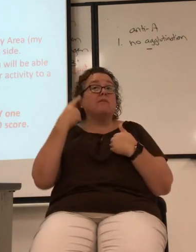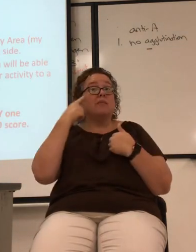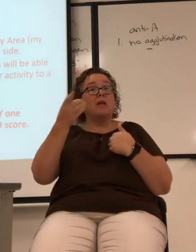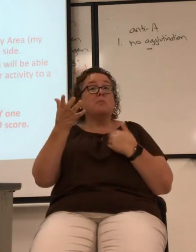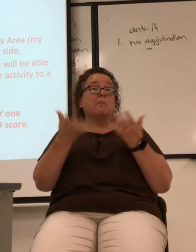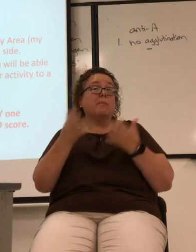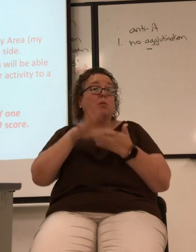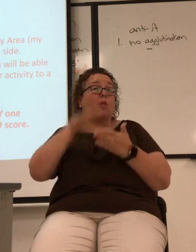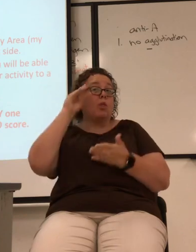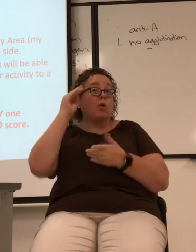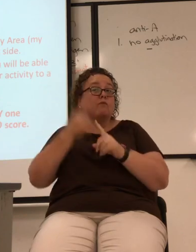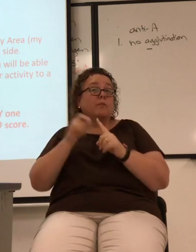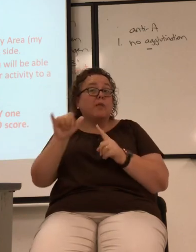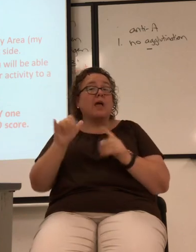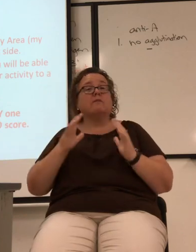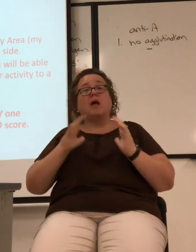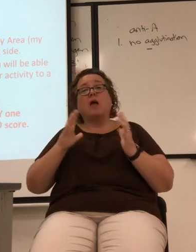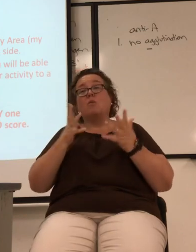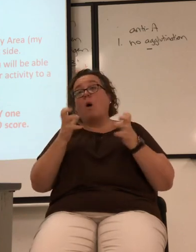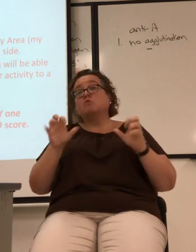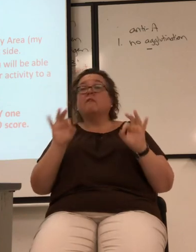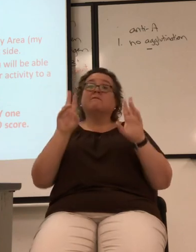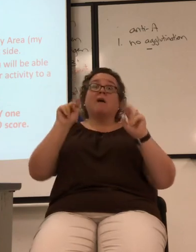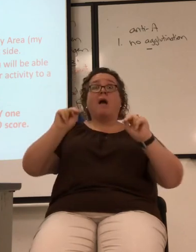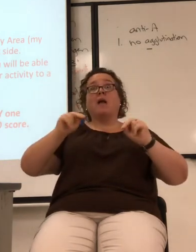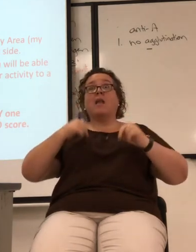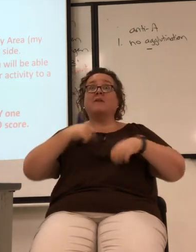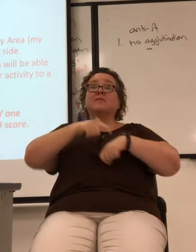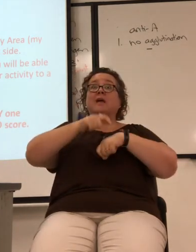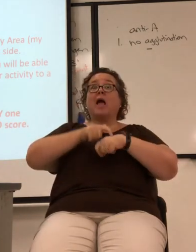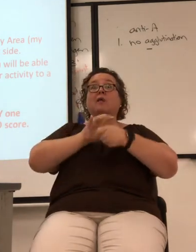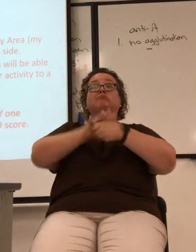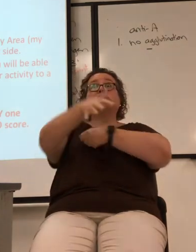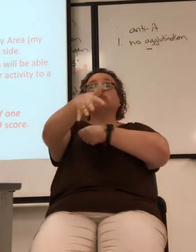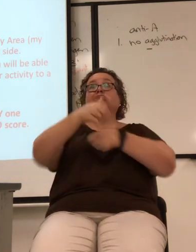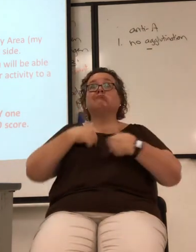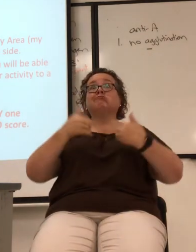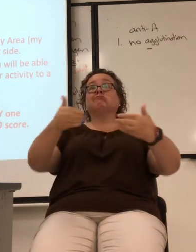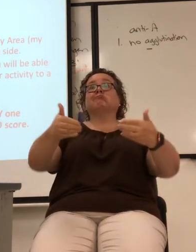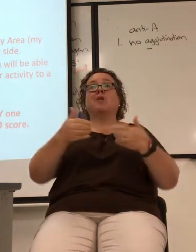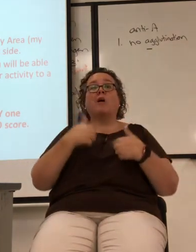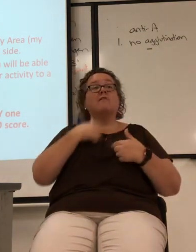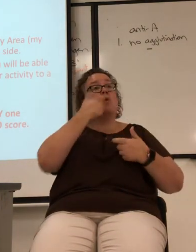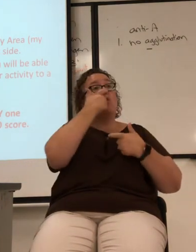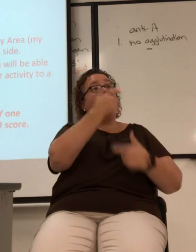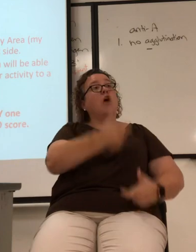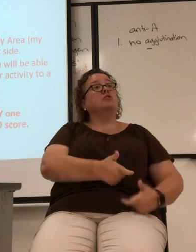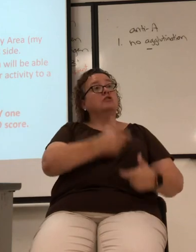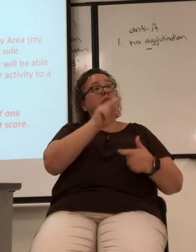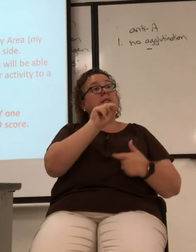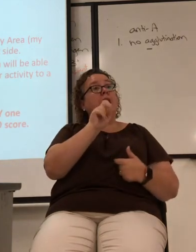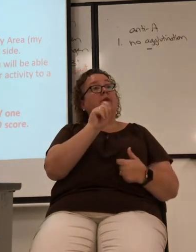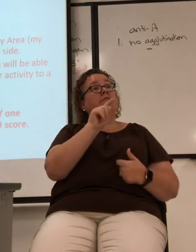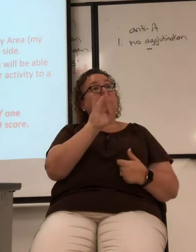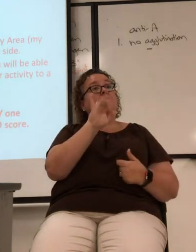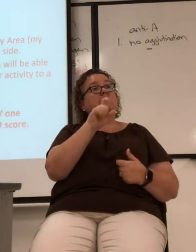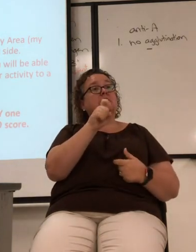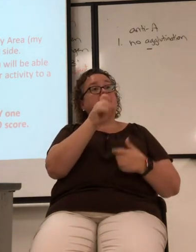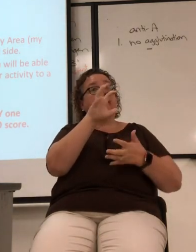from it, and you should want to do it for fun, you got a lot of time on your hands. You watched everything on Netflix and nothing else